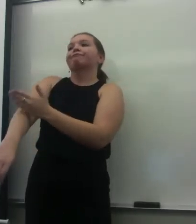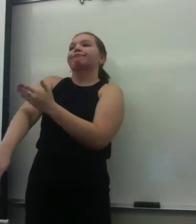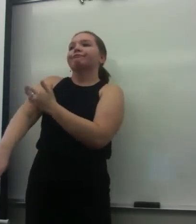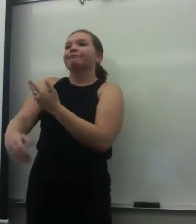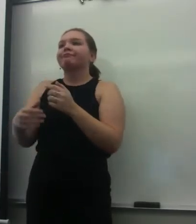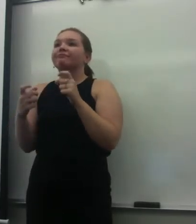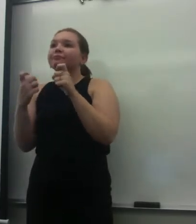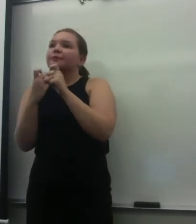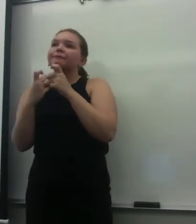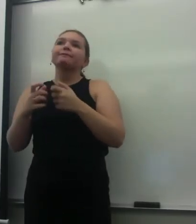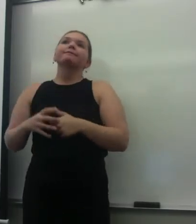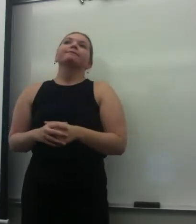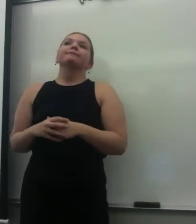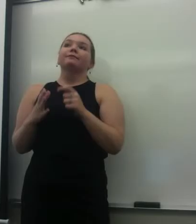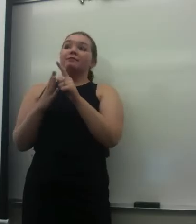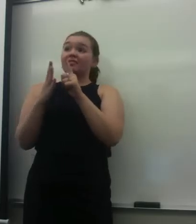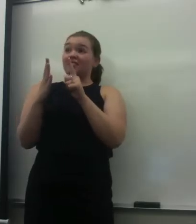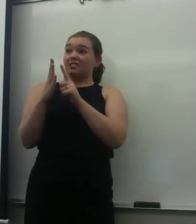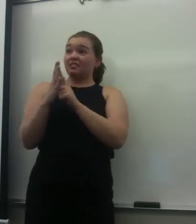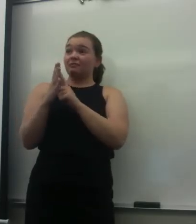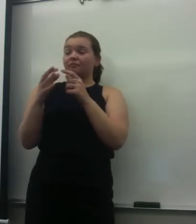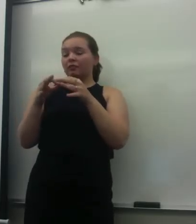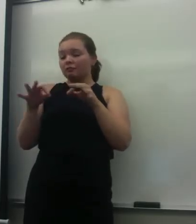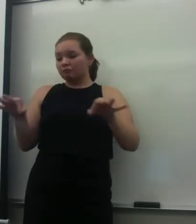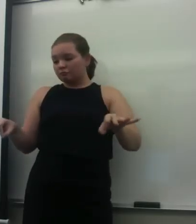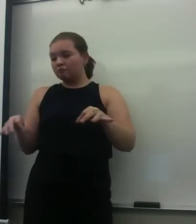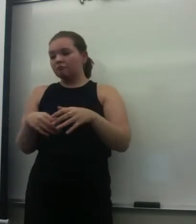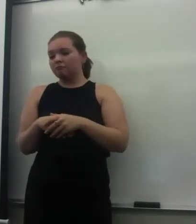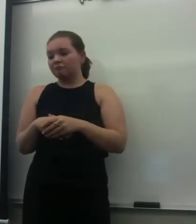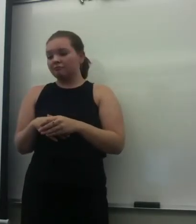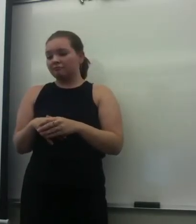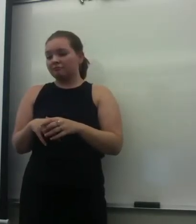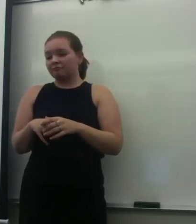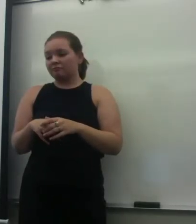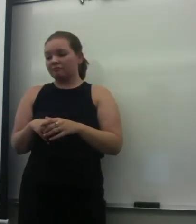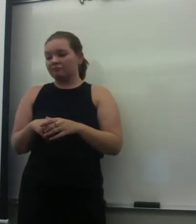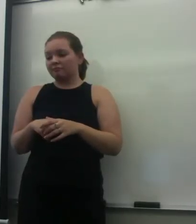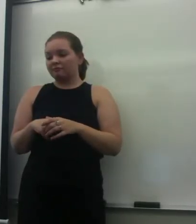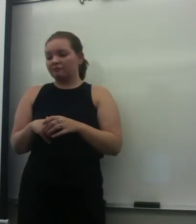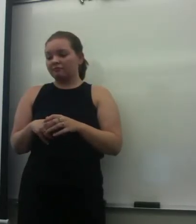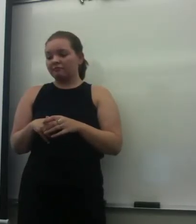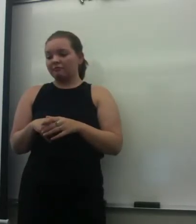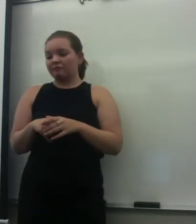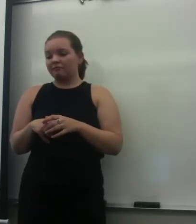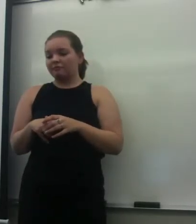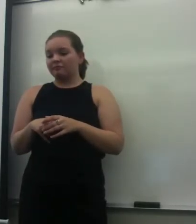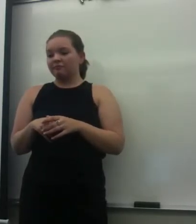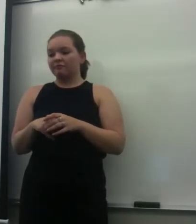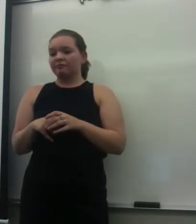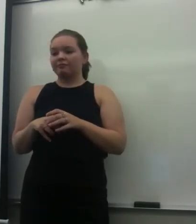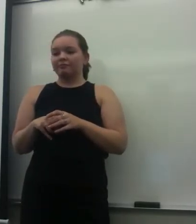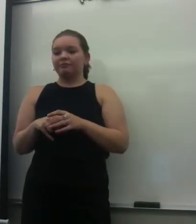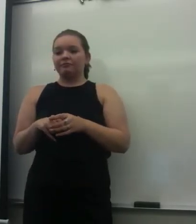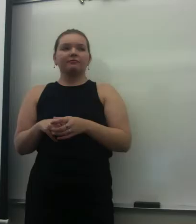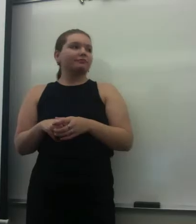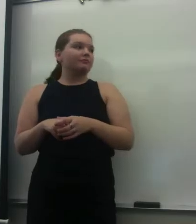specific to legal language, and as well as interactions,